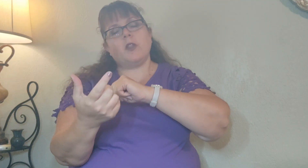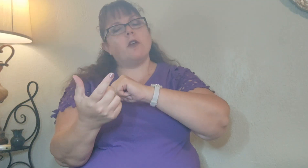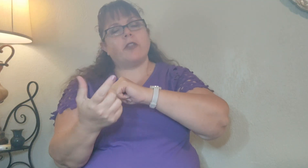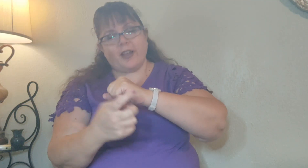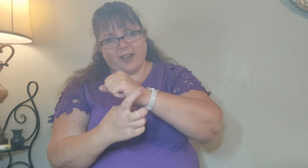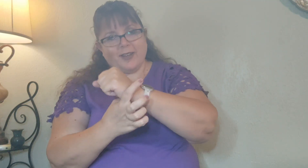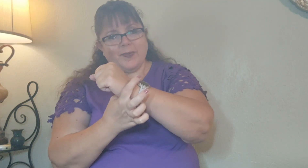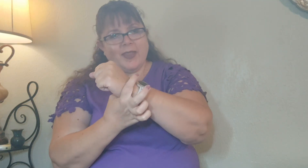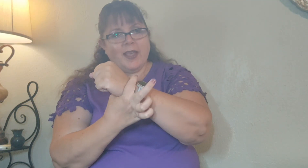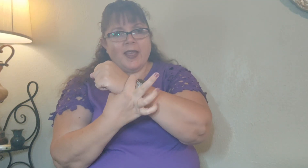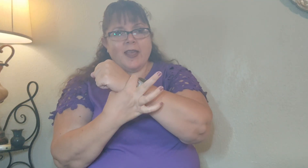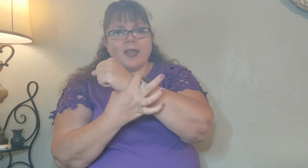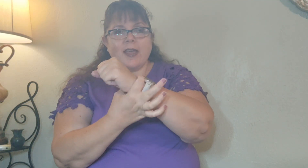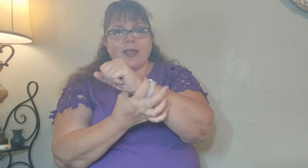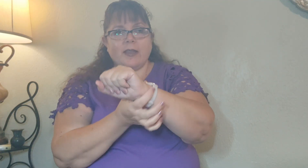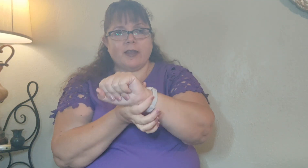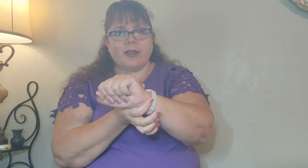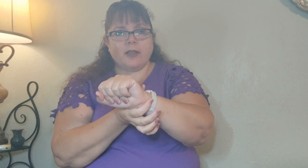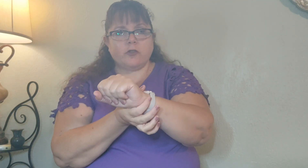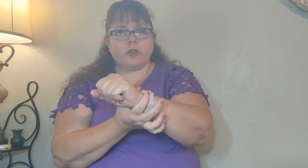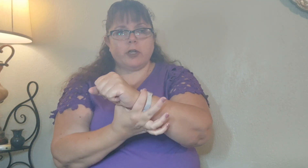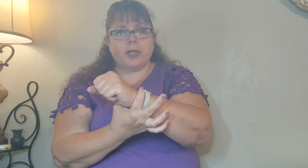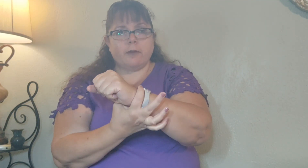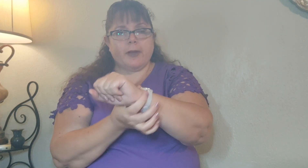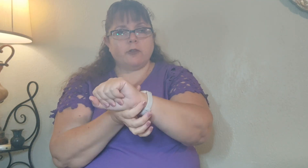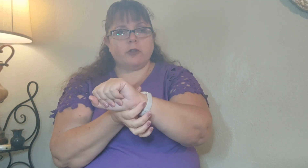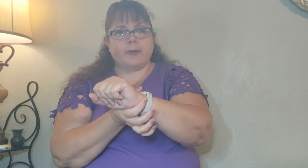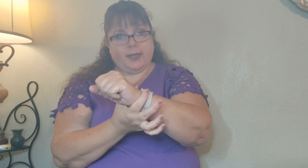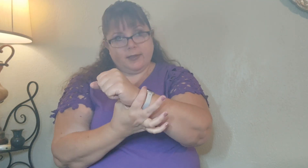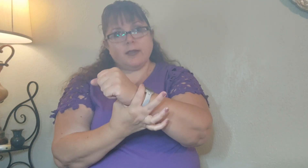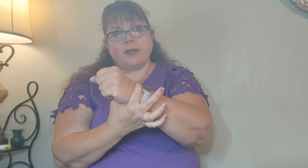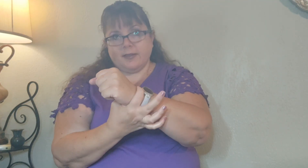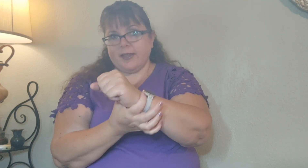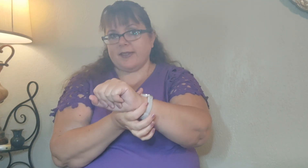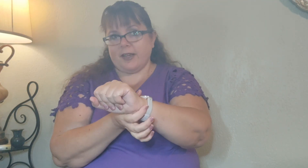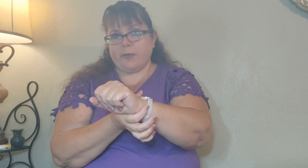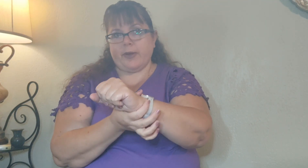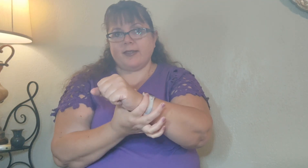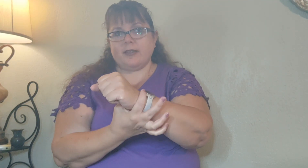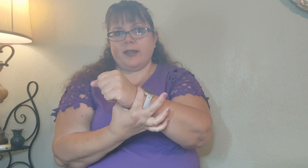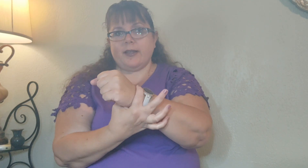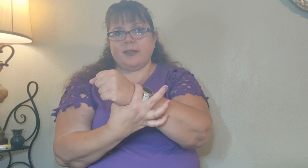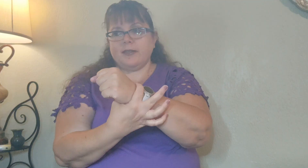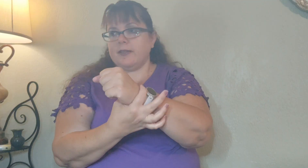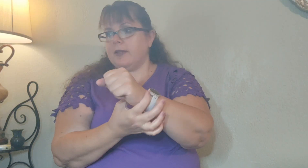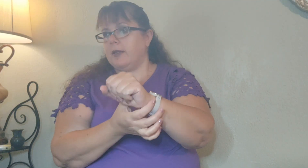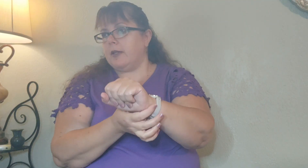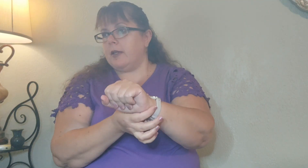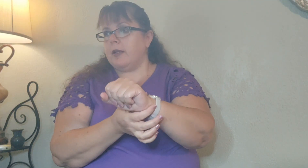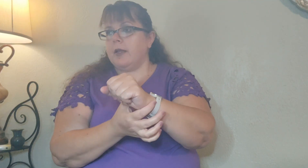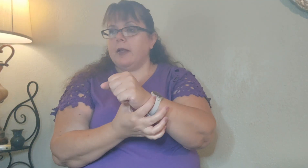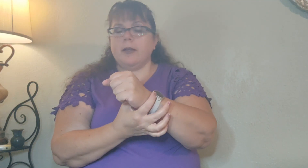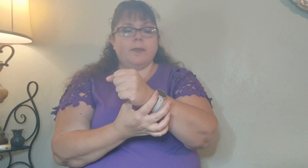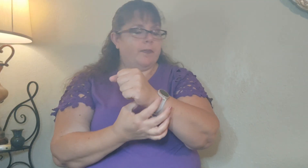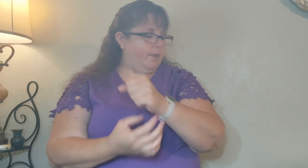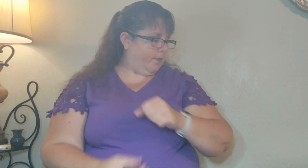your thumb and turn it around your wrist, because that's how a bracelet is.